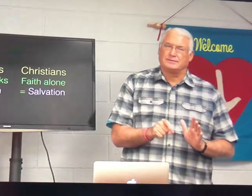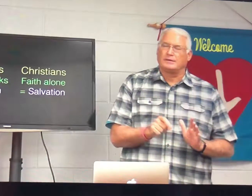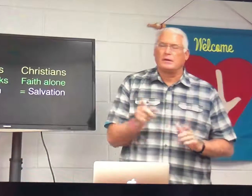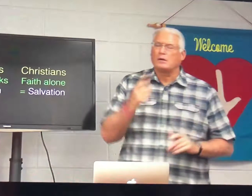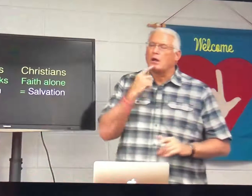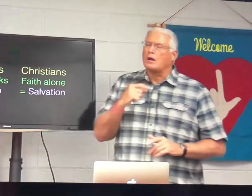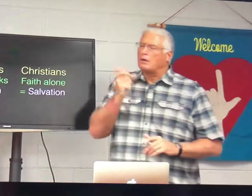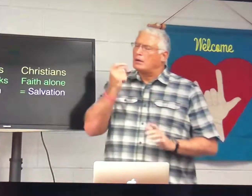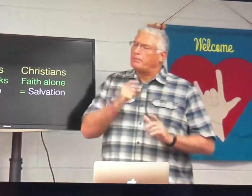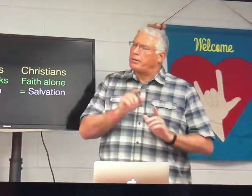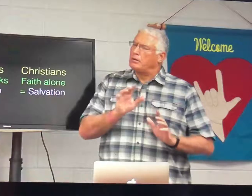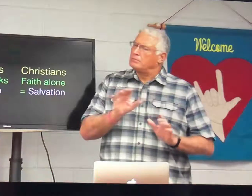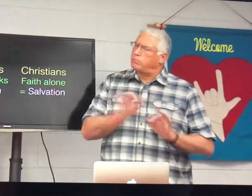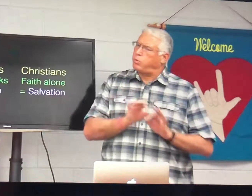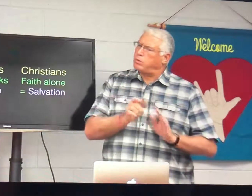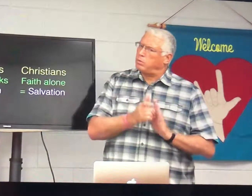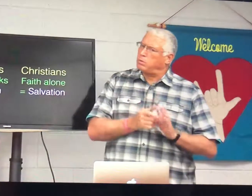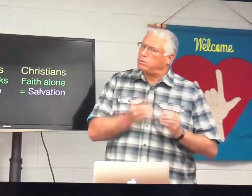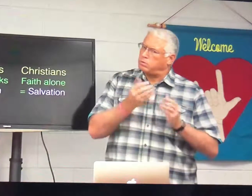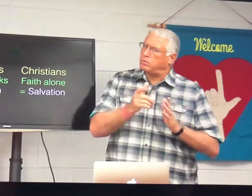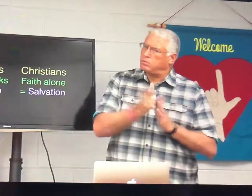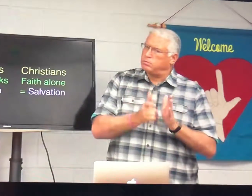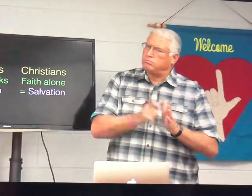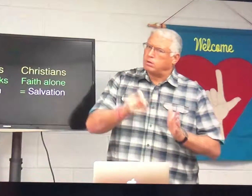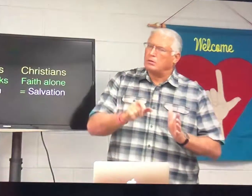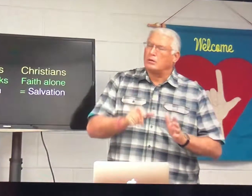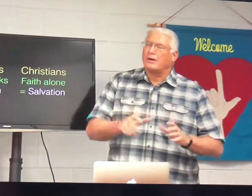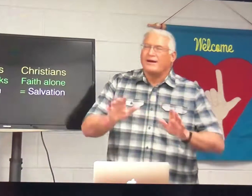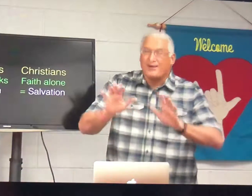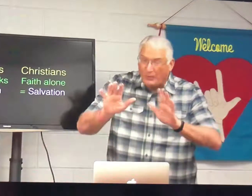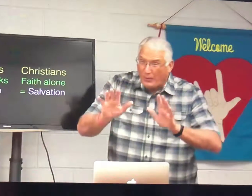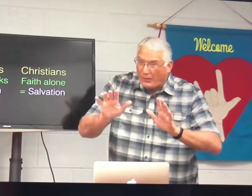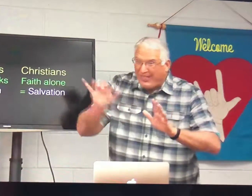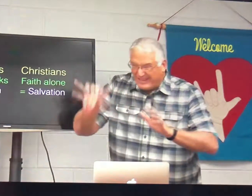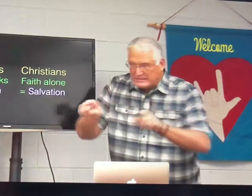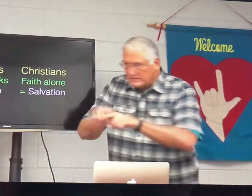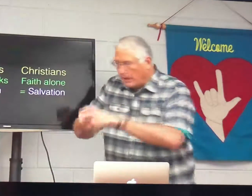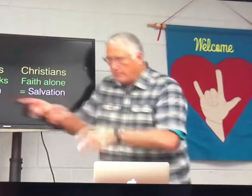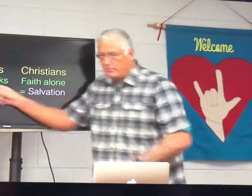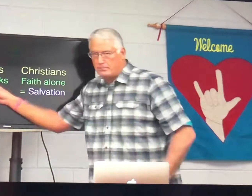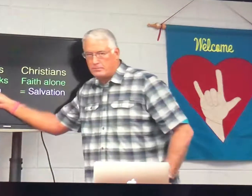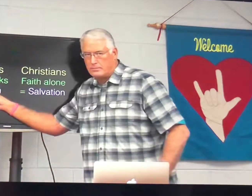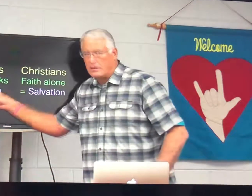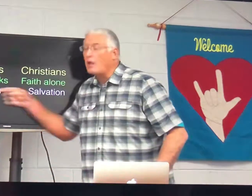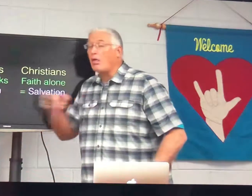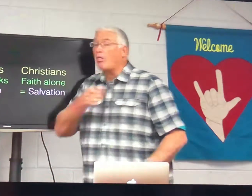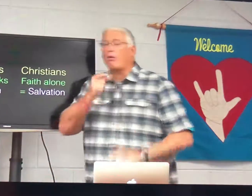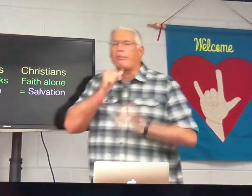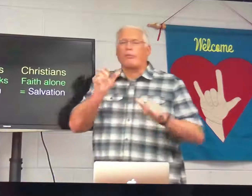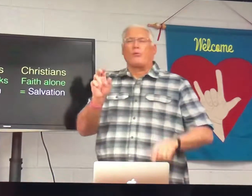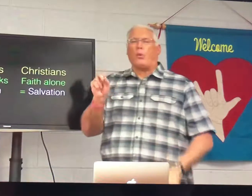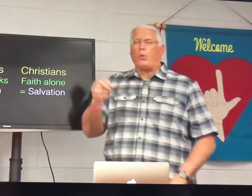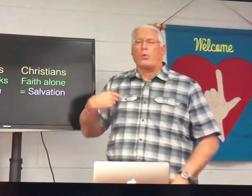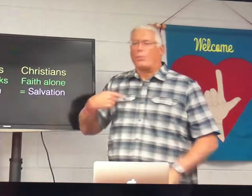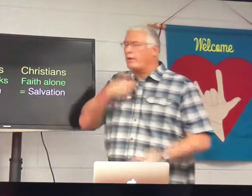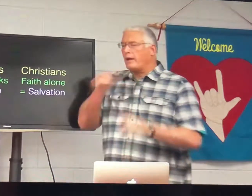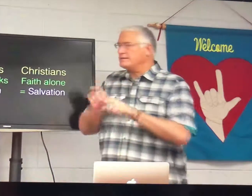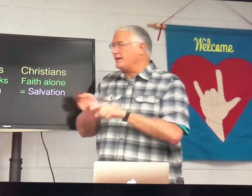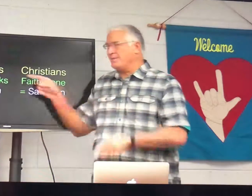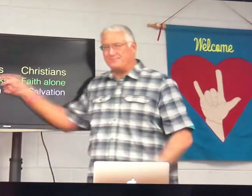ERA 6.1 weighted average whip. And it's been an interesting season. His last win came against the New York Mets. That was